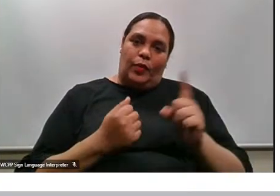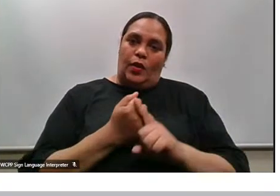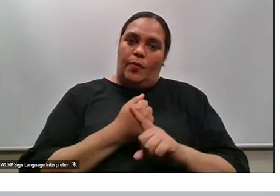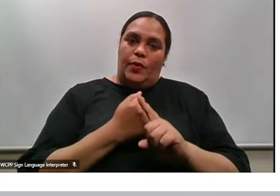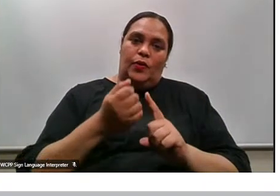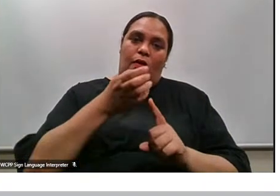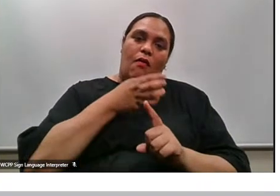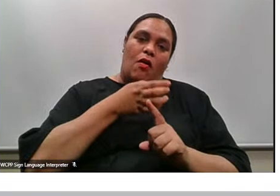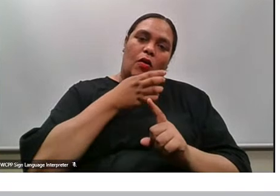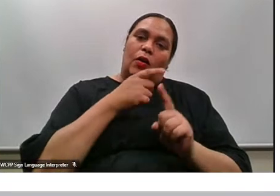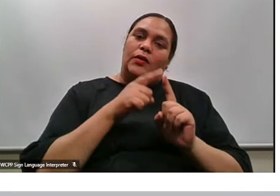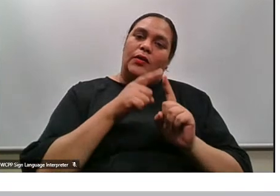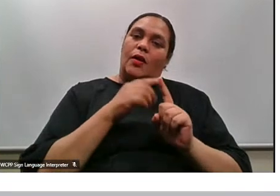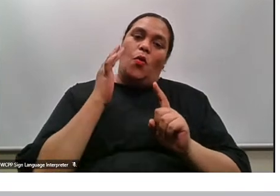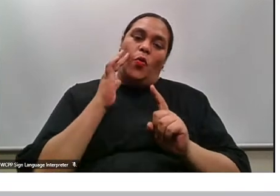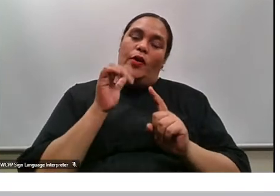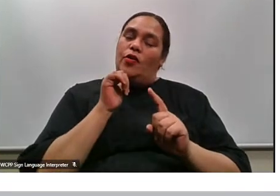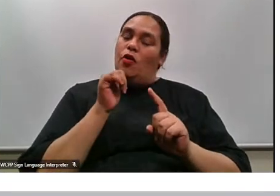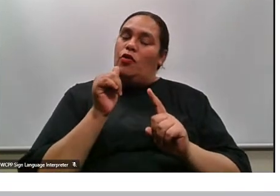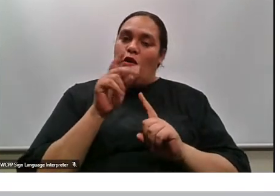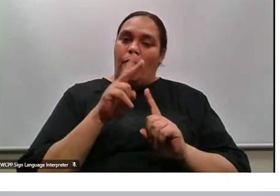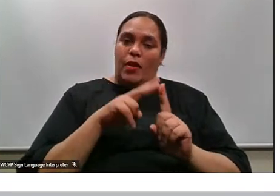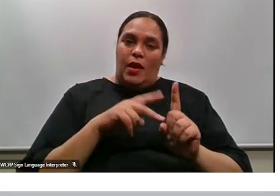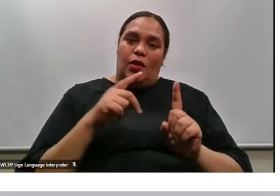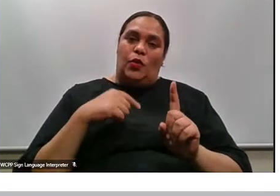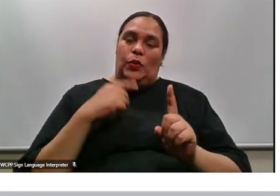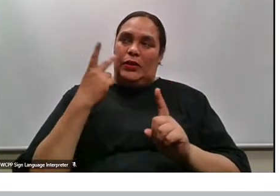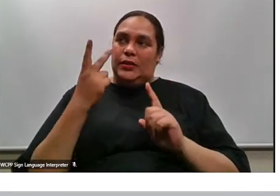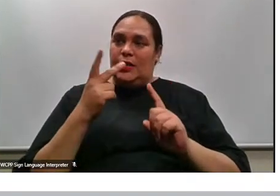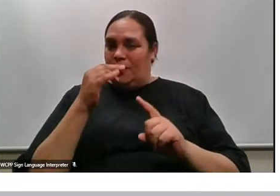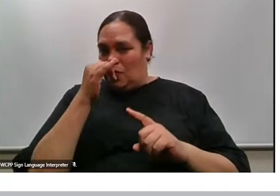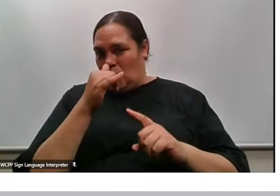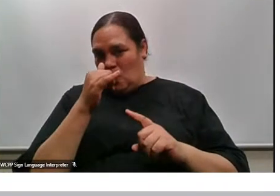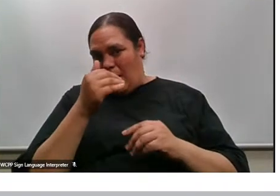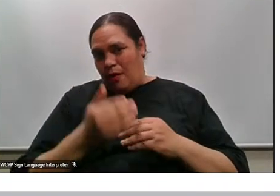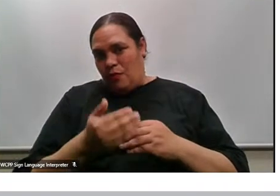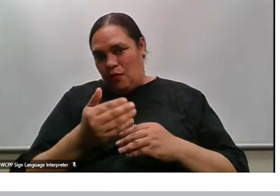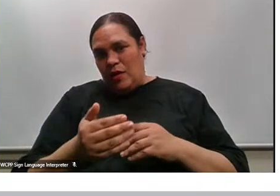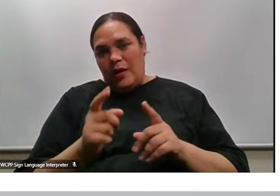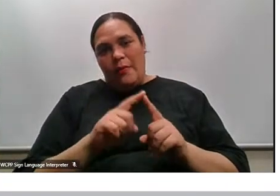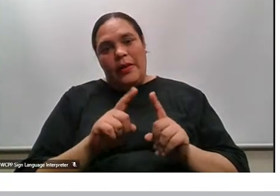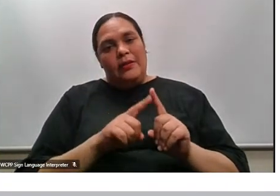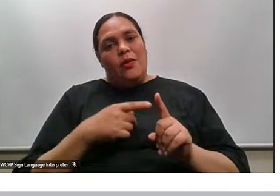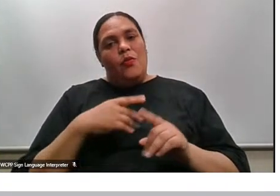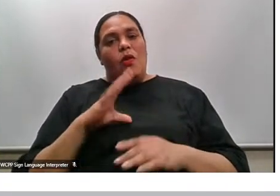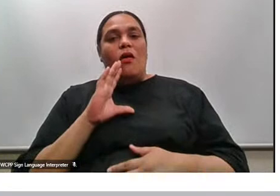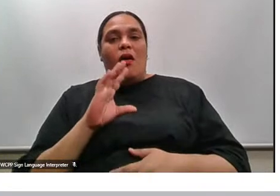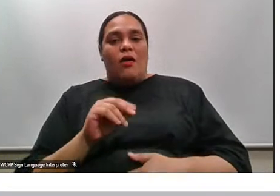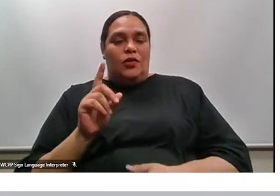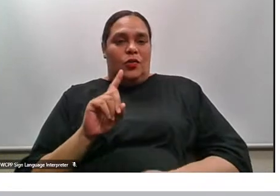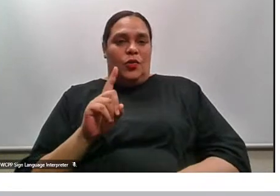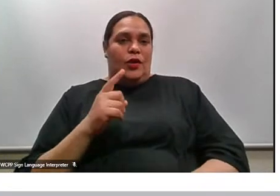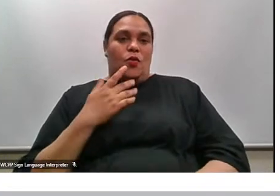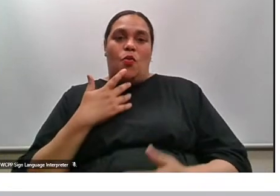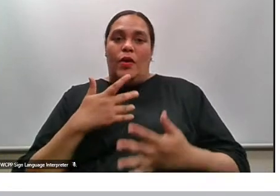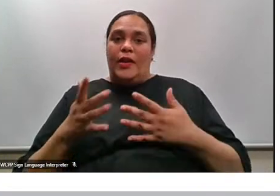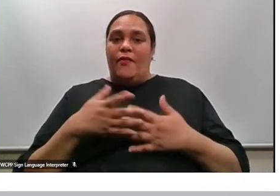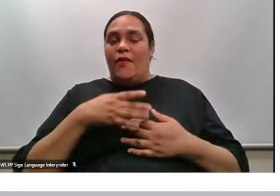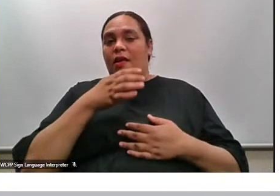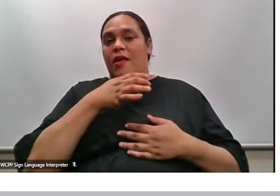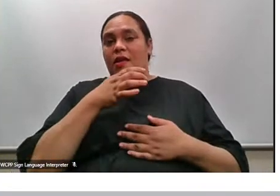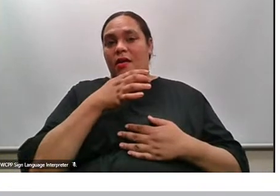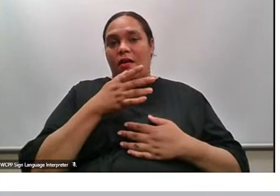alcohol, and when there's non-compliance, we are seeing the crime trend. And we are also asking that whenever a liquor